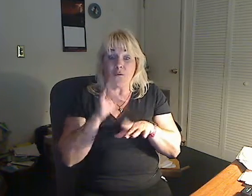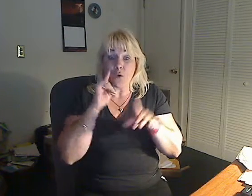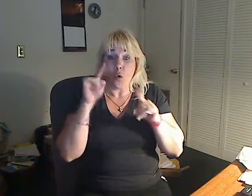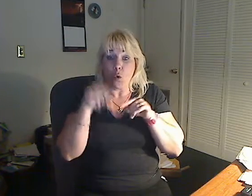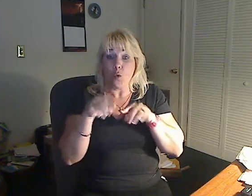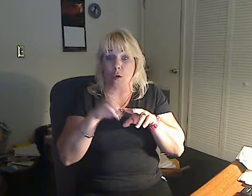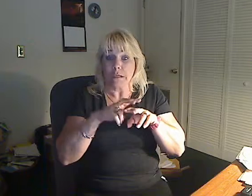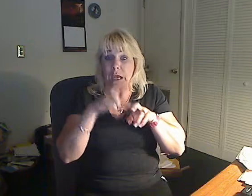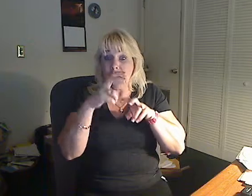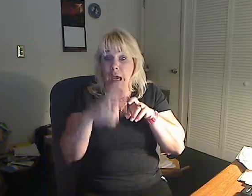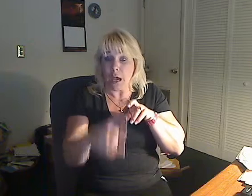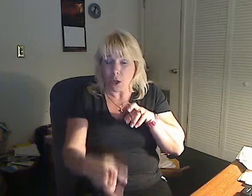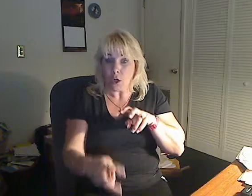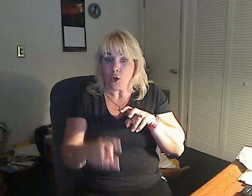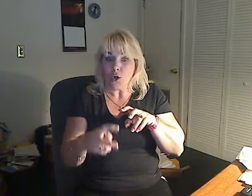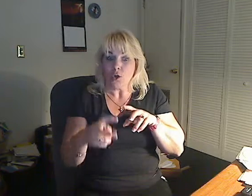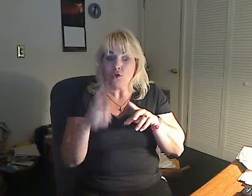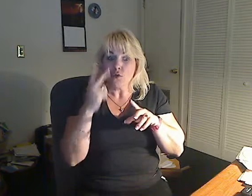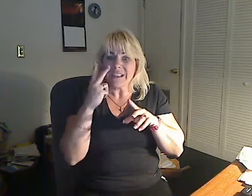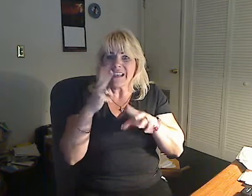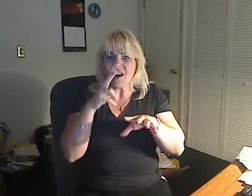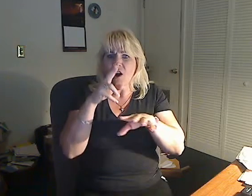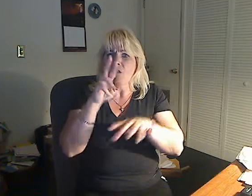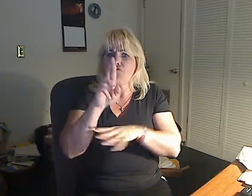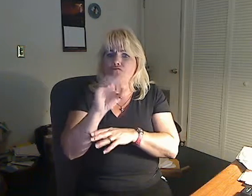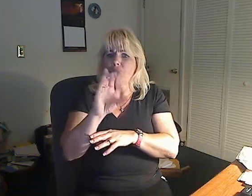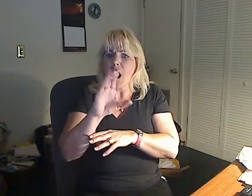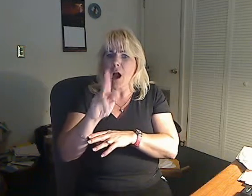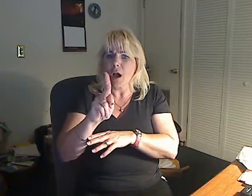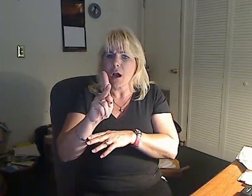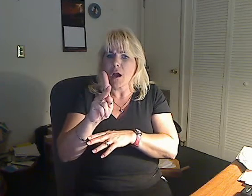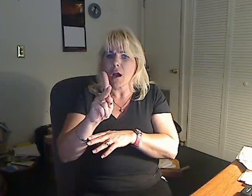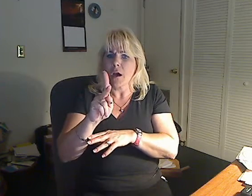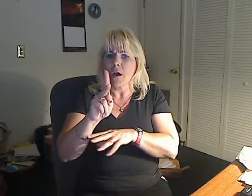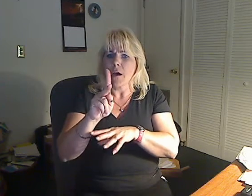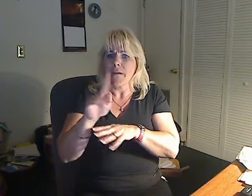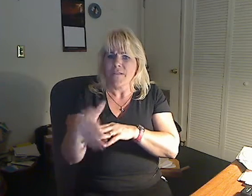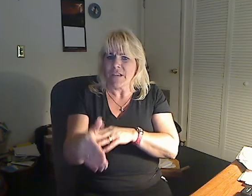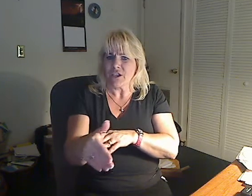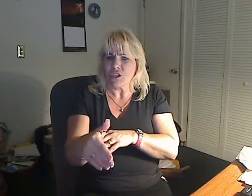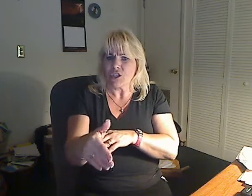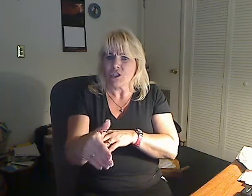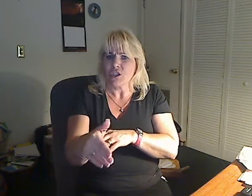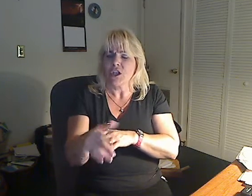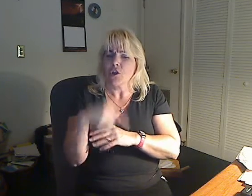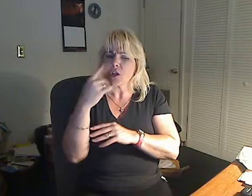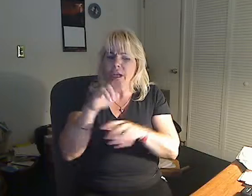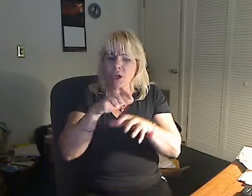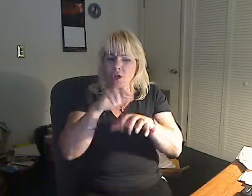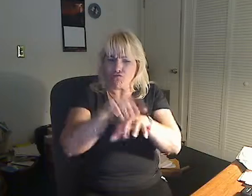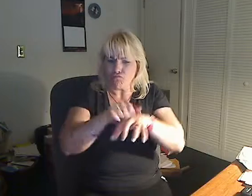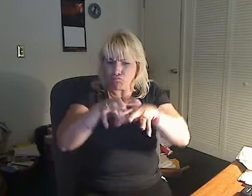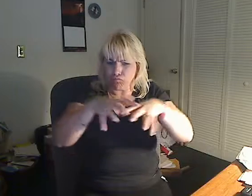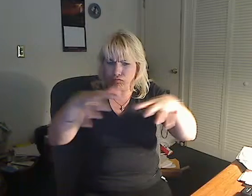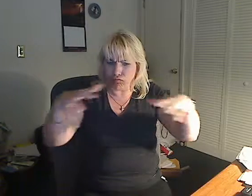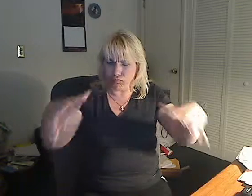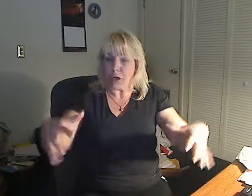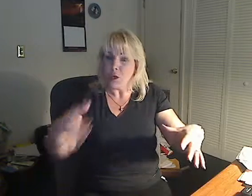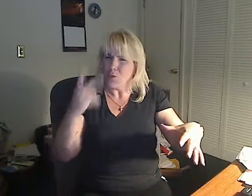and if you see a rock that has eyes, to stay away from it because it's a stonefish. And it has this fin